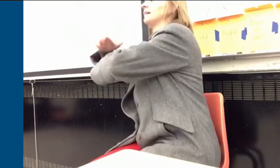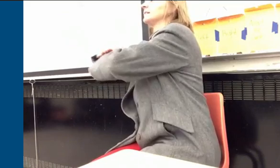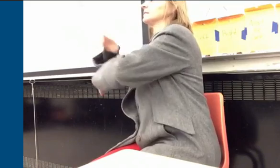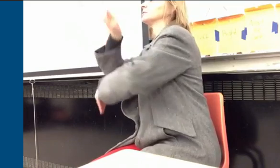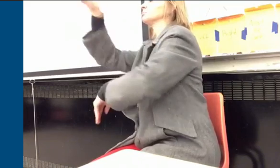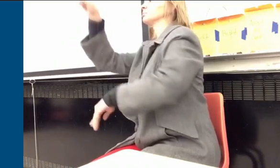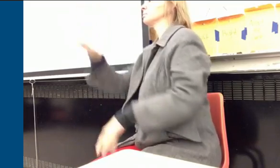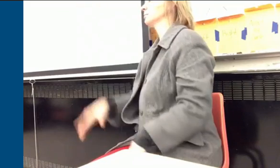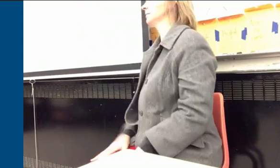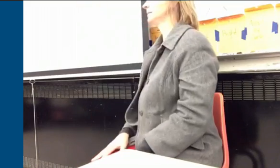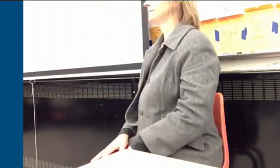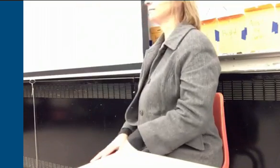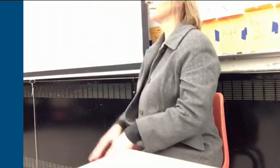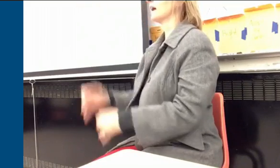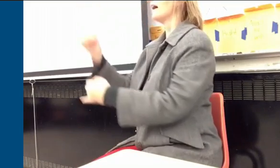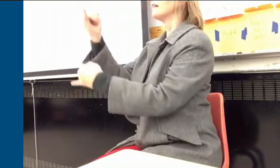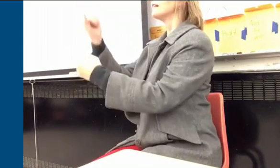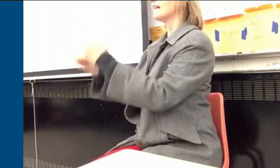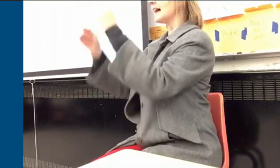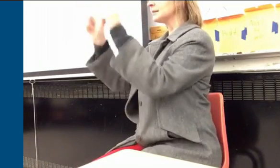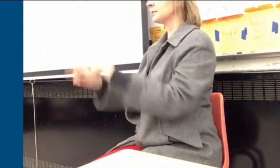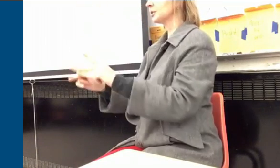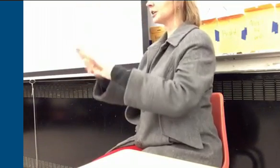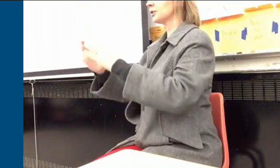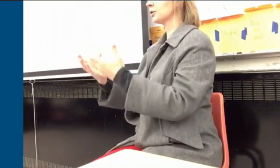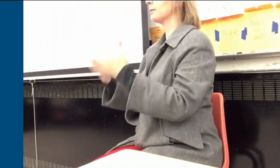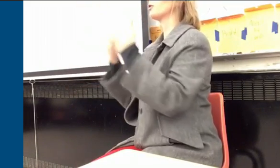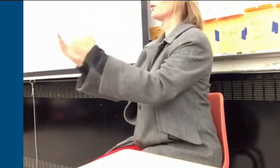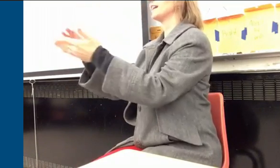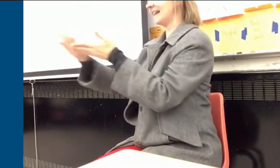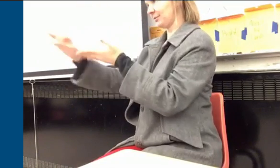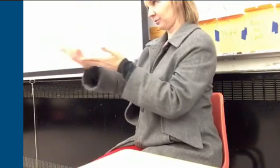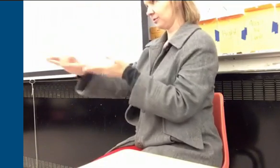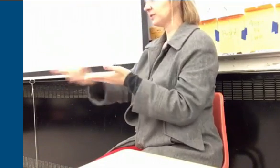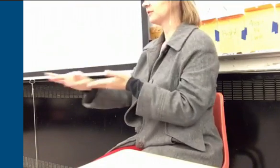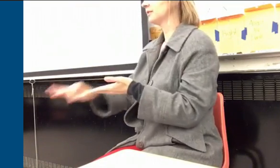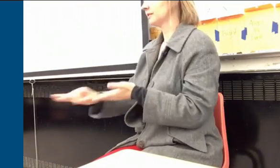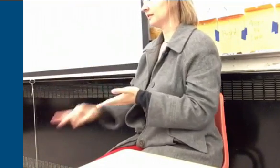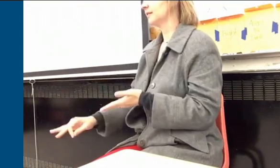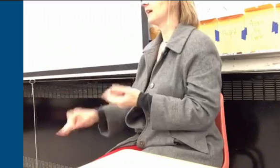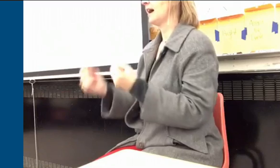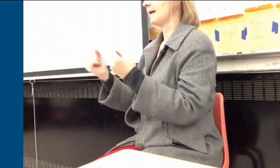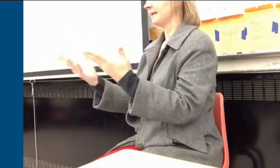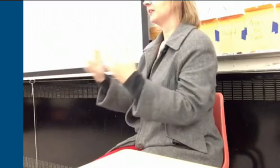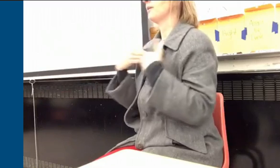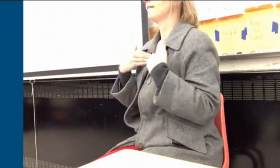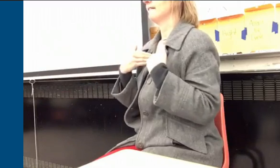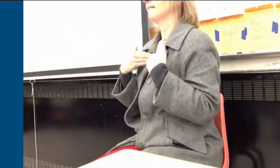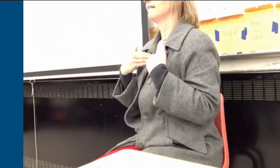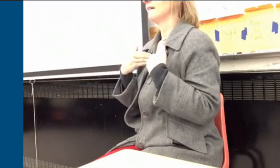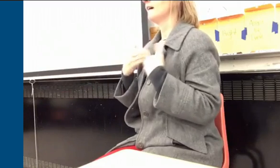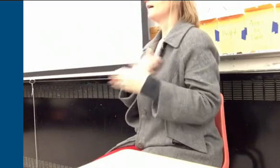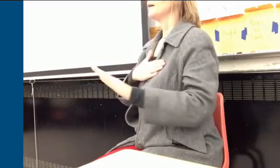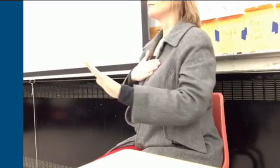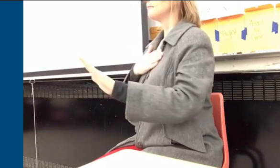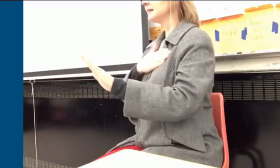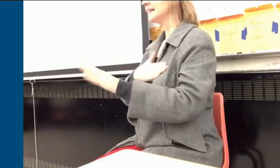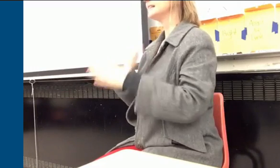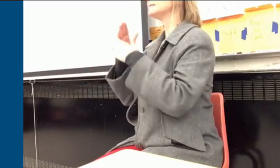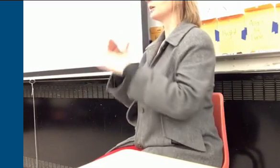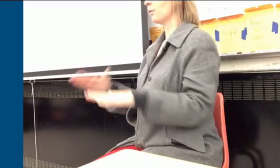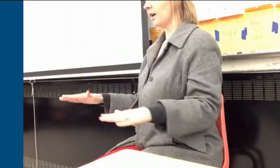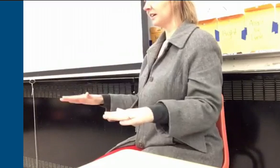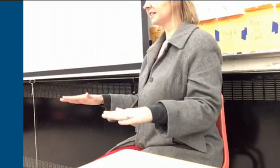pile over there. Your last person in your group needs to go ahead and count up how many your group has. Please be